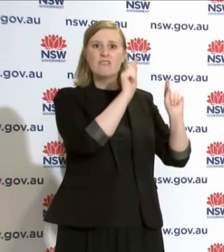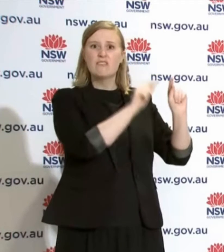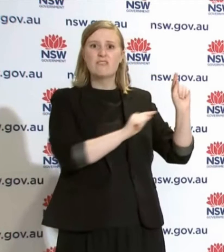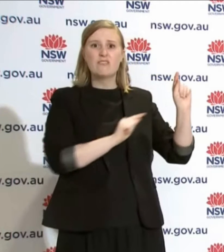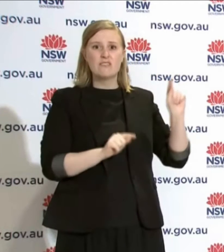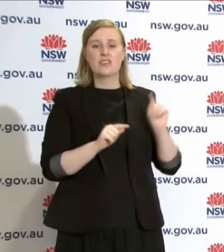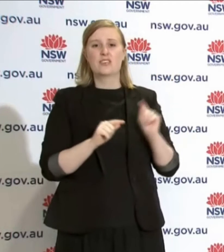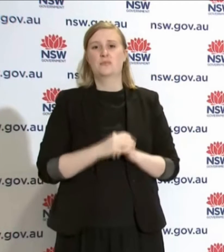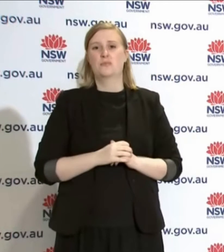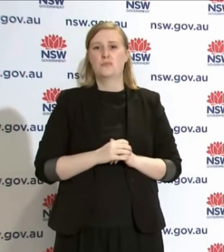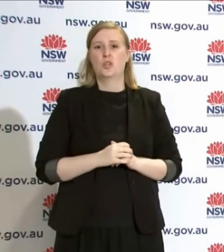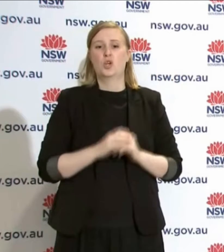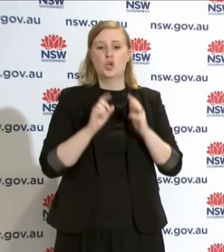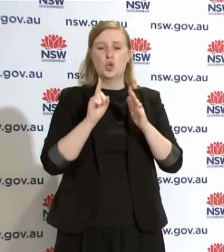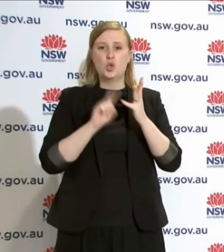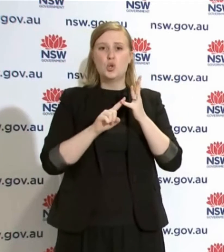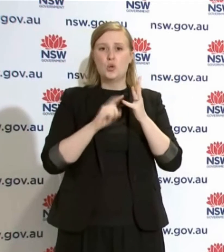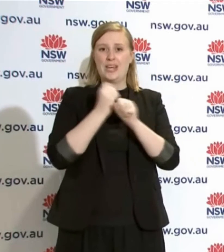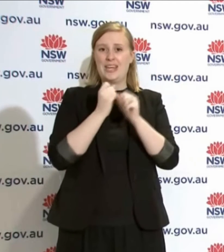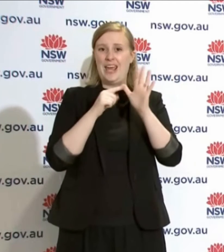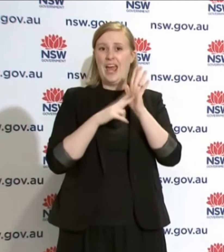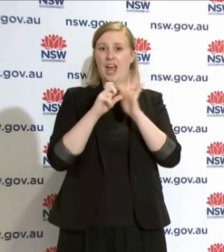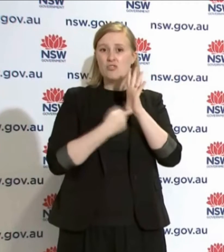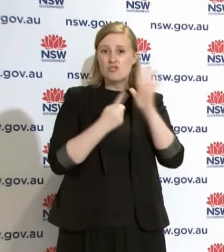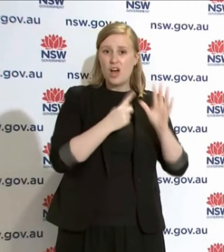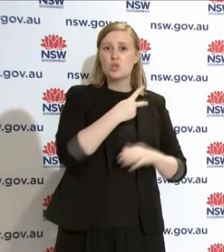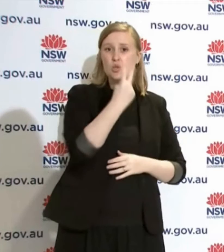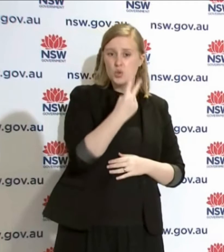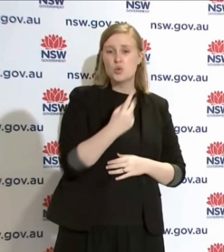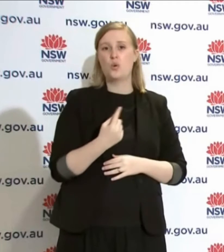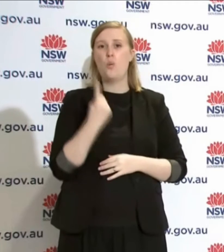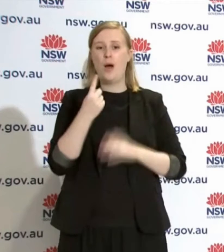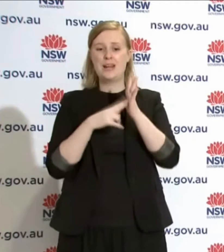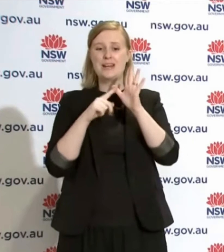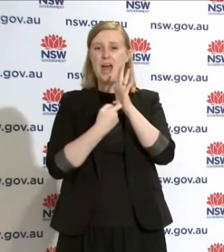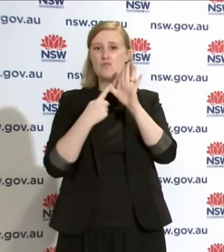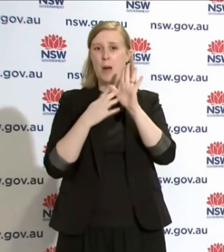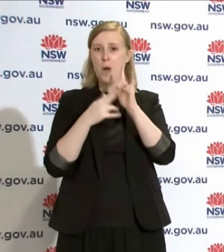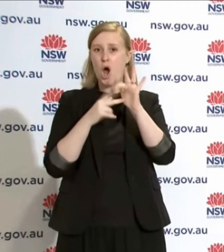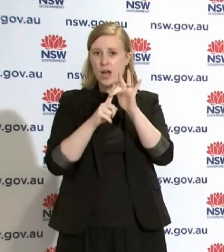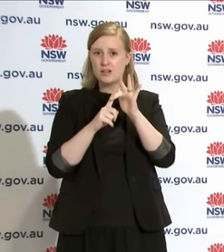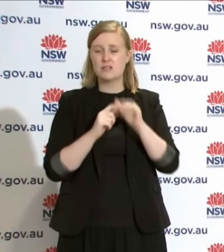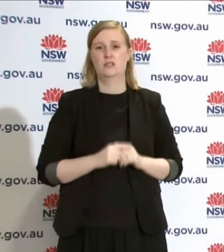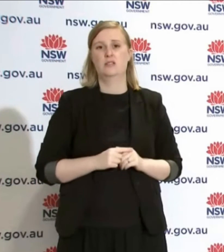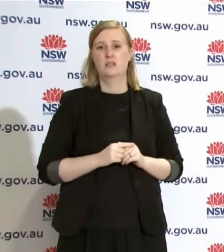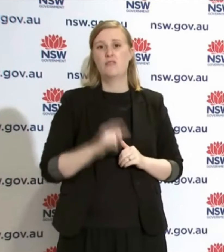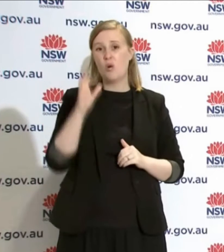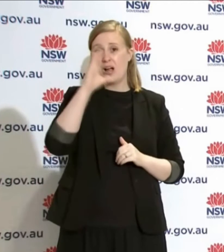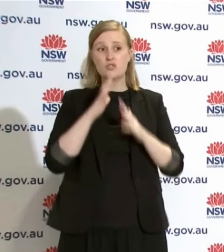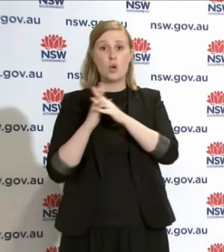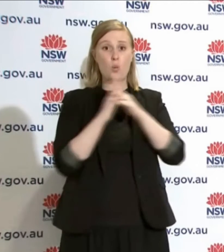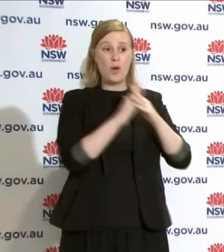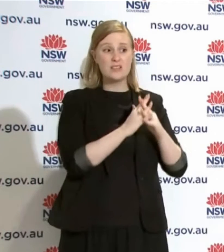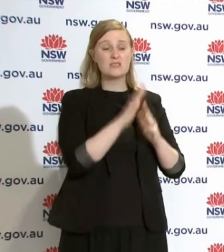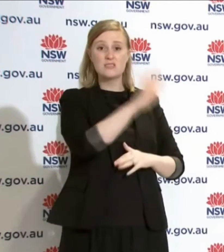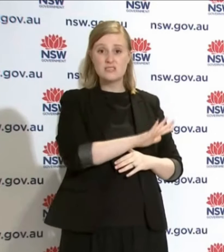Cadamble 1, Gilgandra 2 cases, and 1 in Narromine. In the Far West local health district, as of 8 p.m. last night,